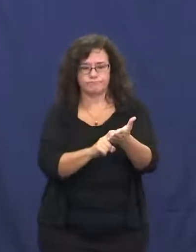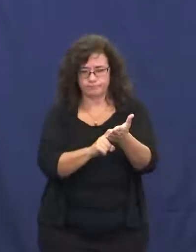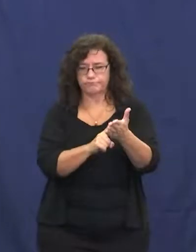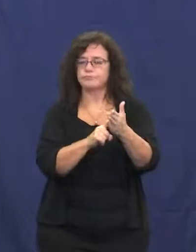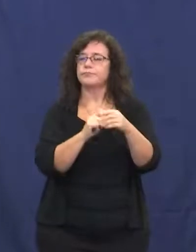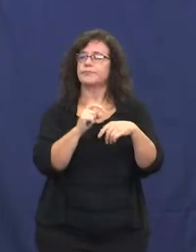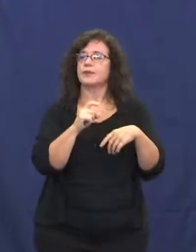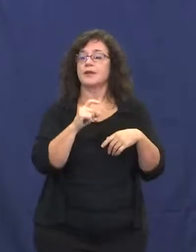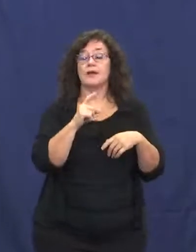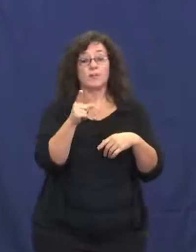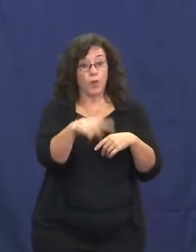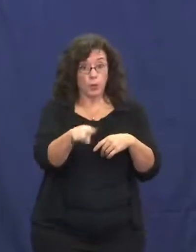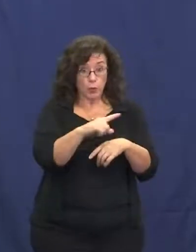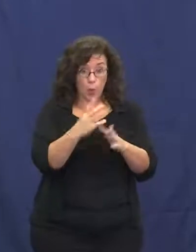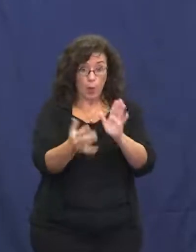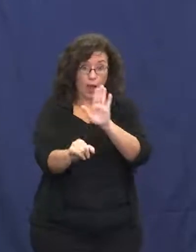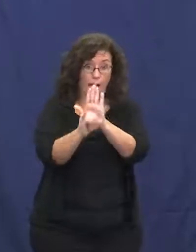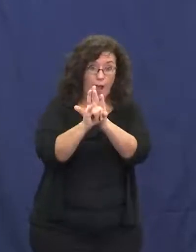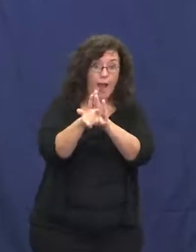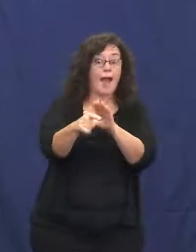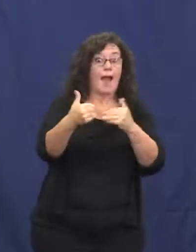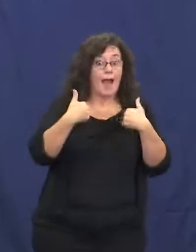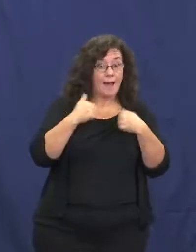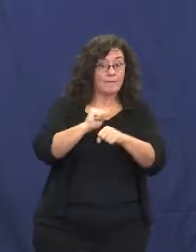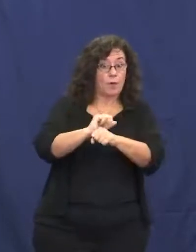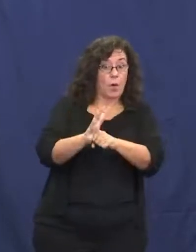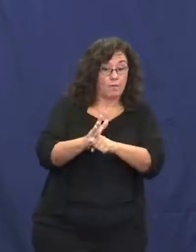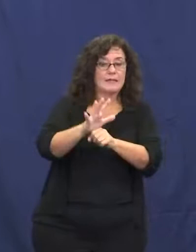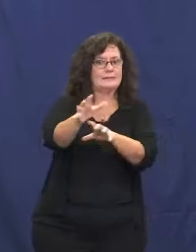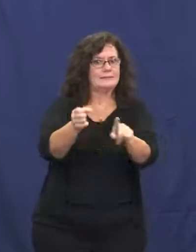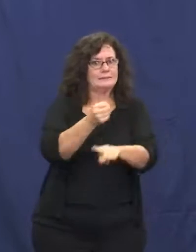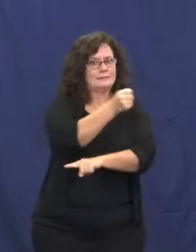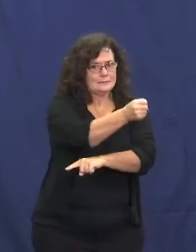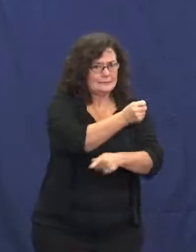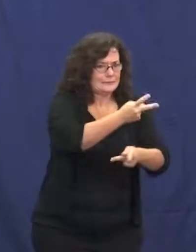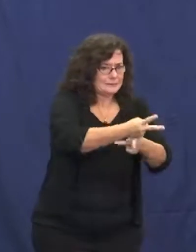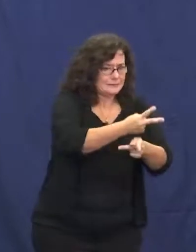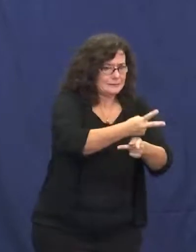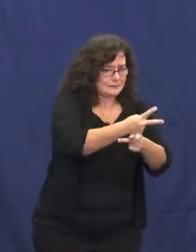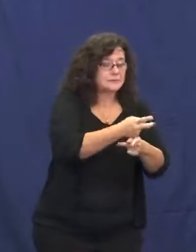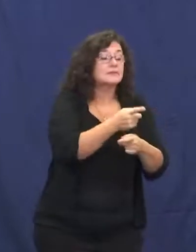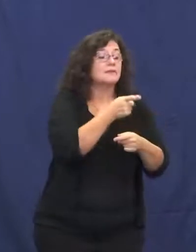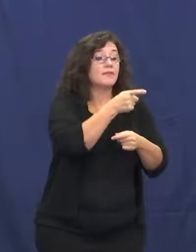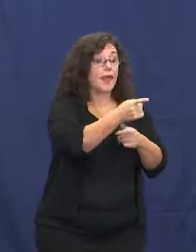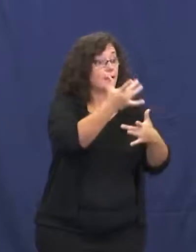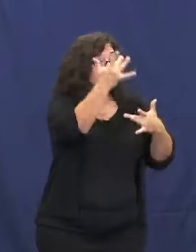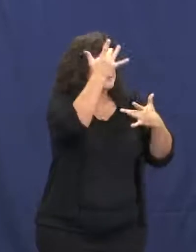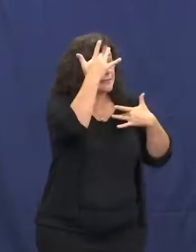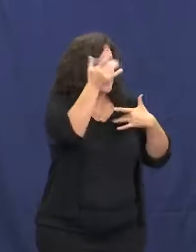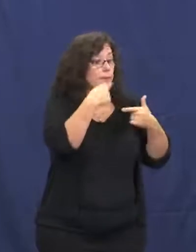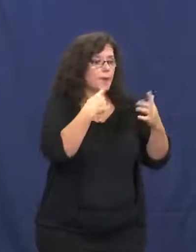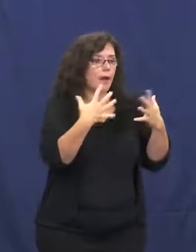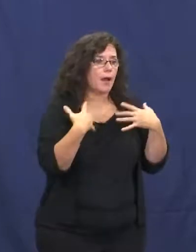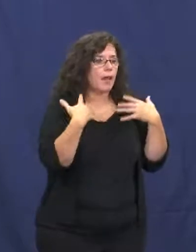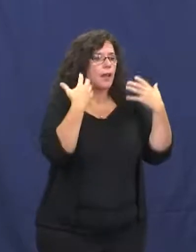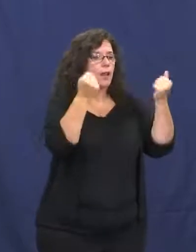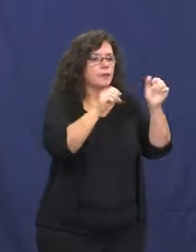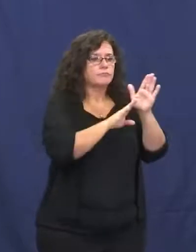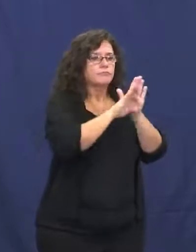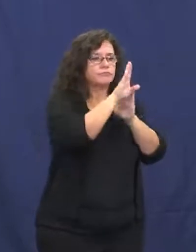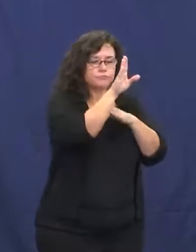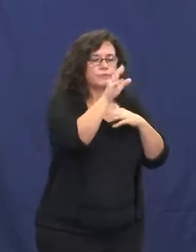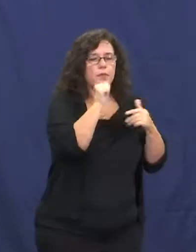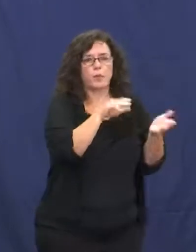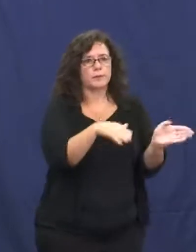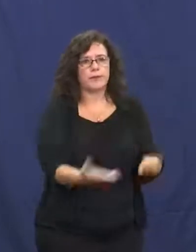and that survive and do not die even though they're infected. So overall, again,